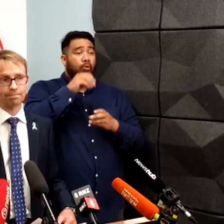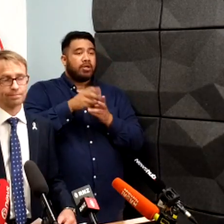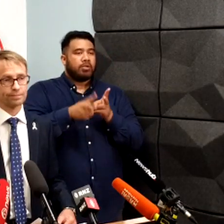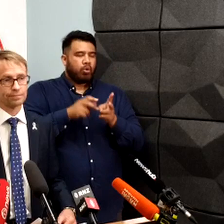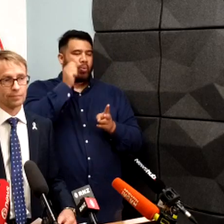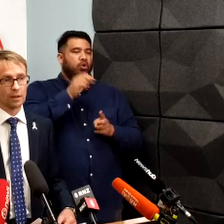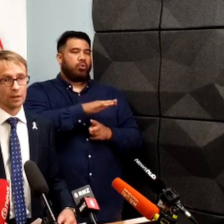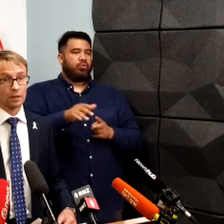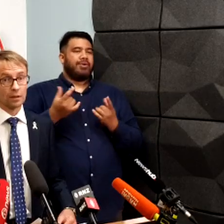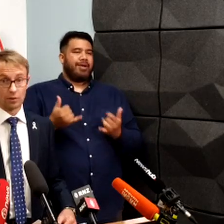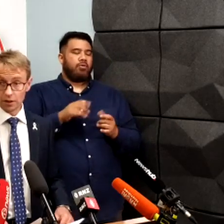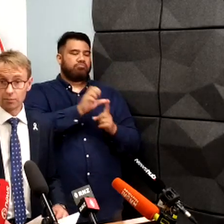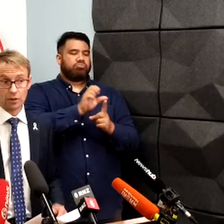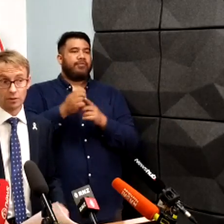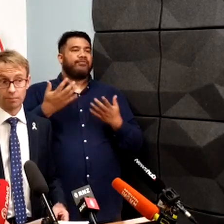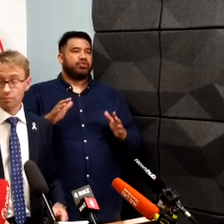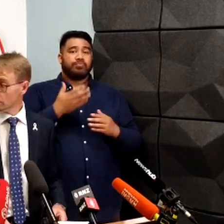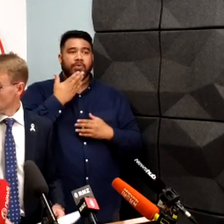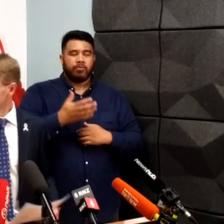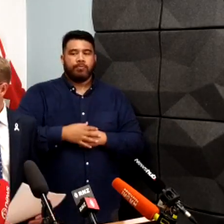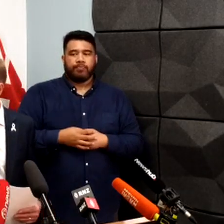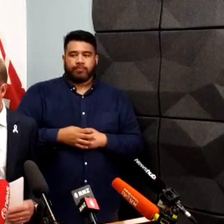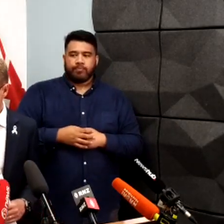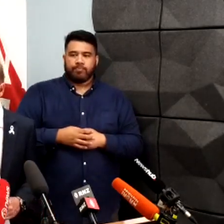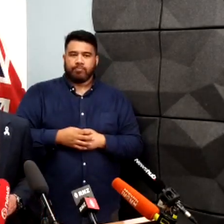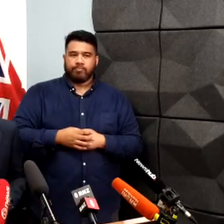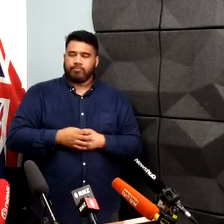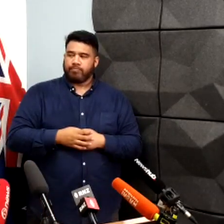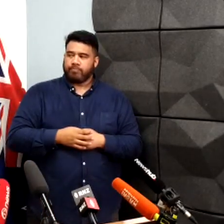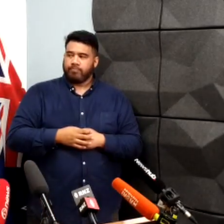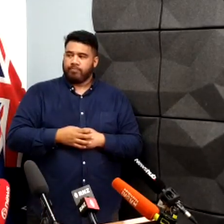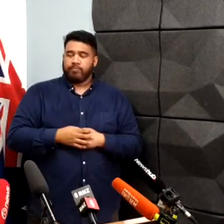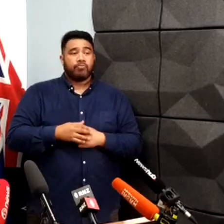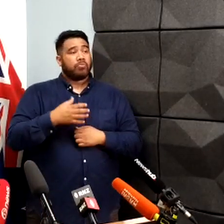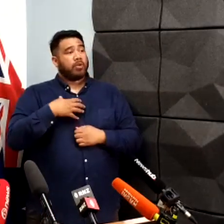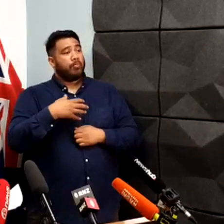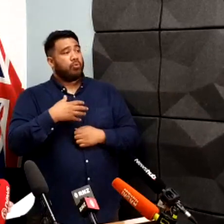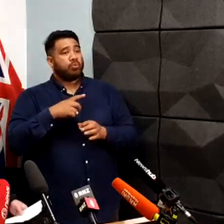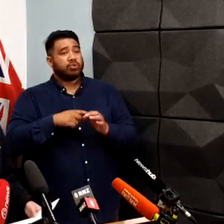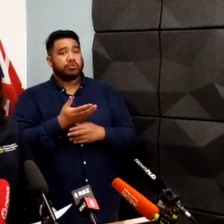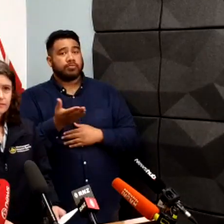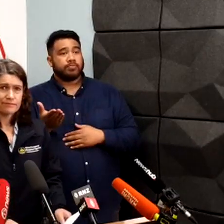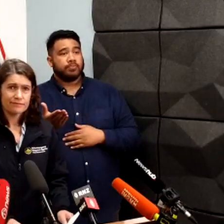identified. Okay, thank you. Sarah? Thank you. Any other last questions?